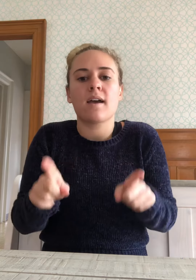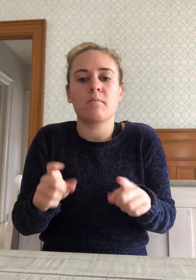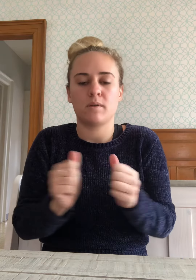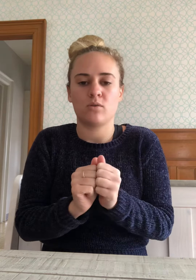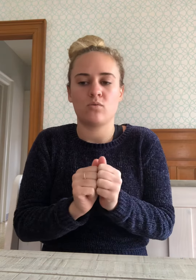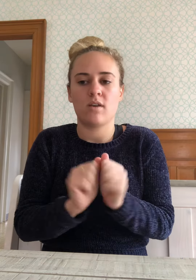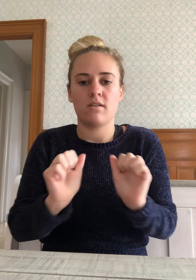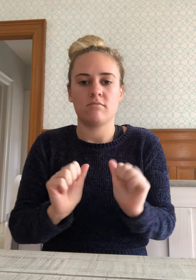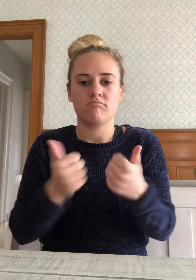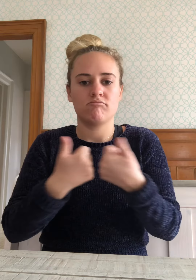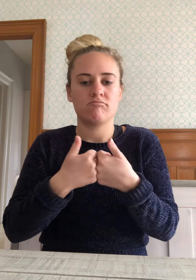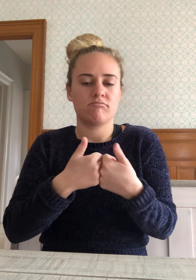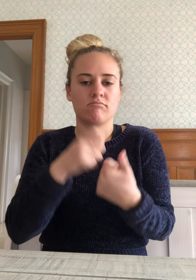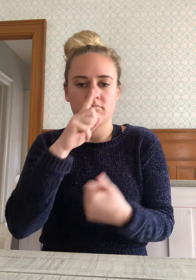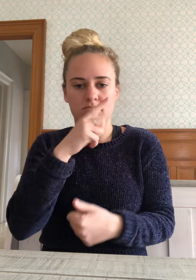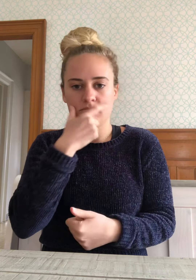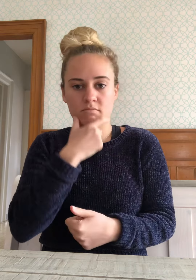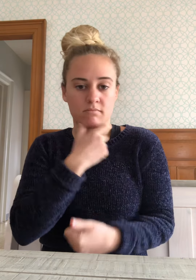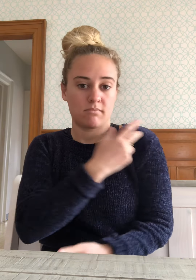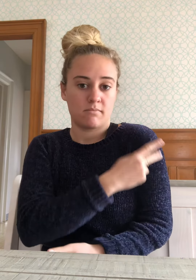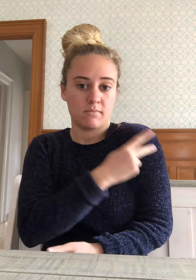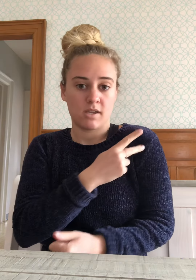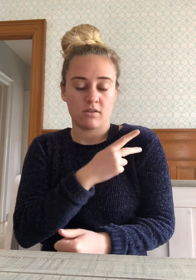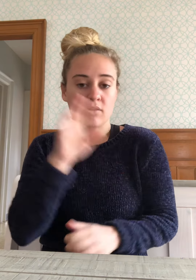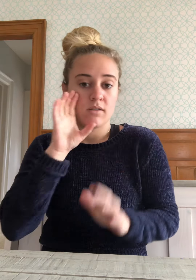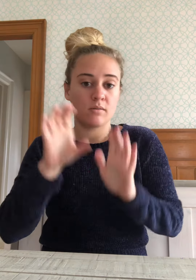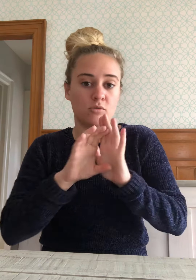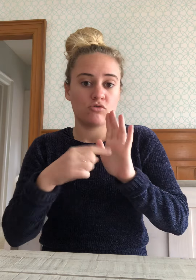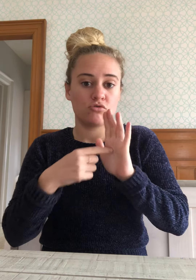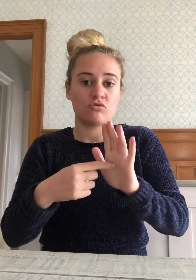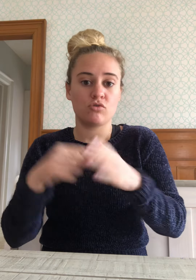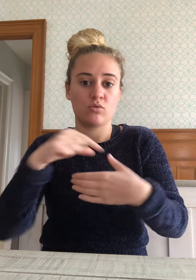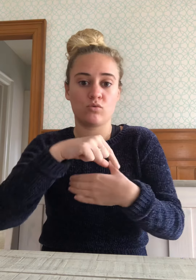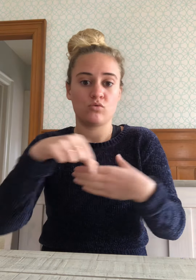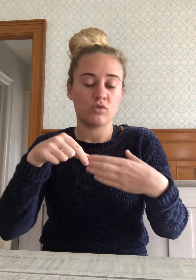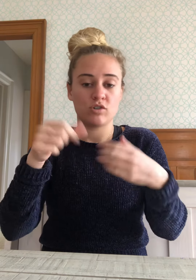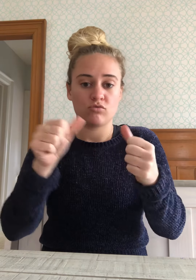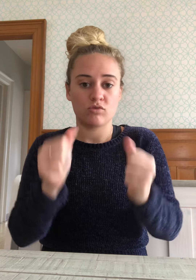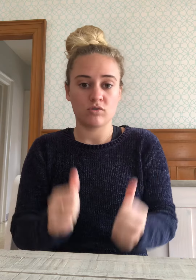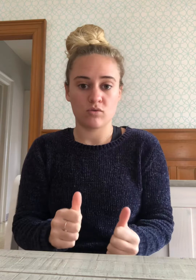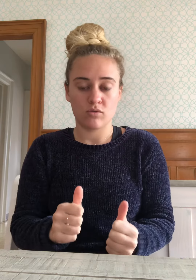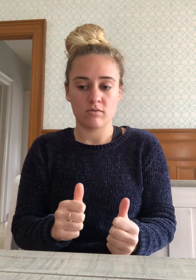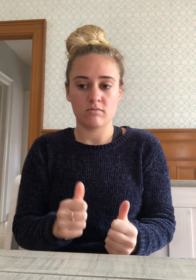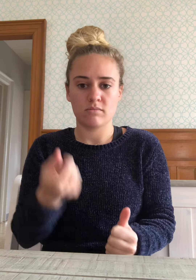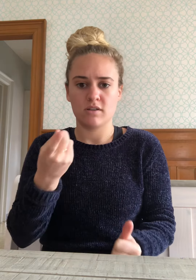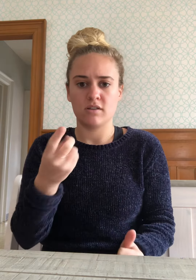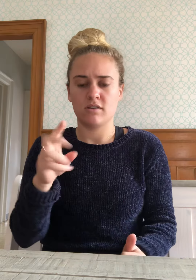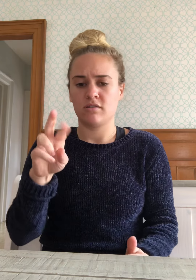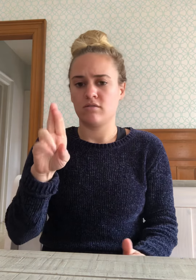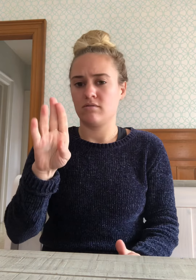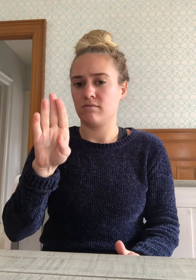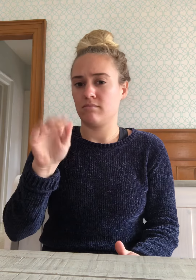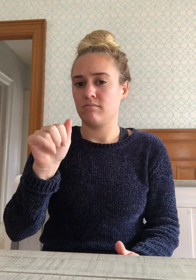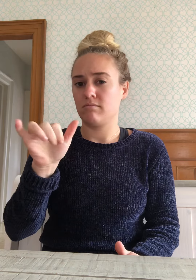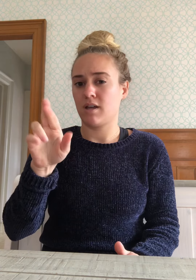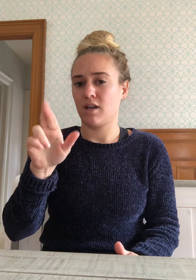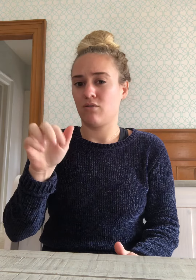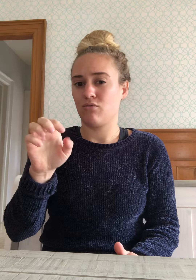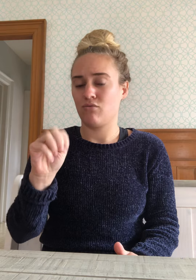denture patient. These pictures show a resorbed ridge. Dr. Bayram talked about some of the special techniques you might use to